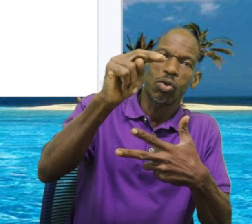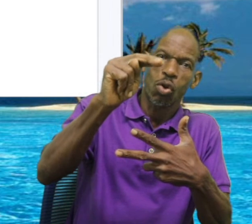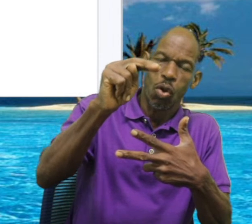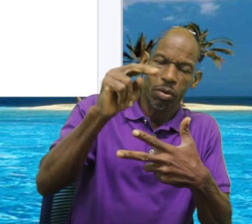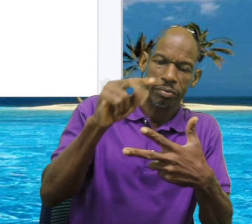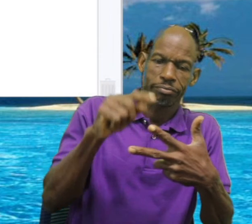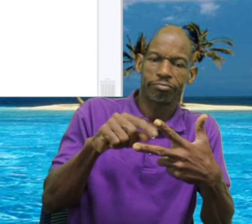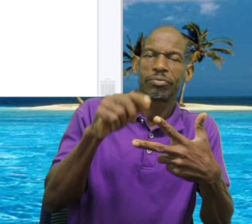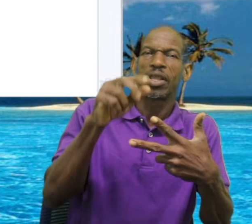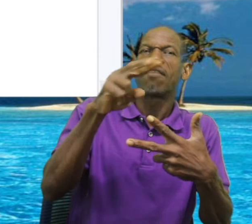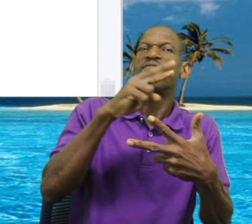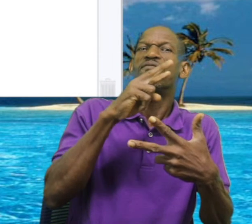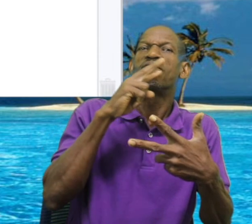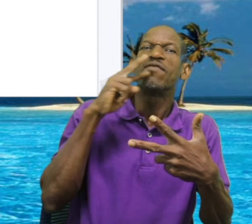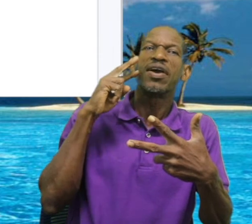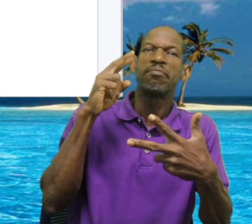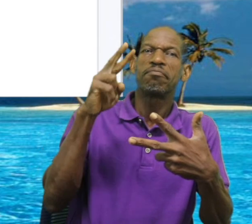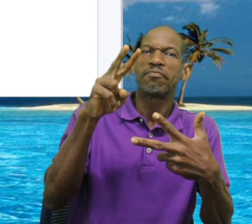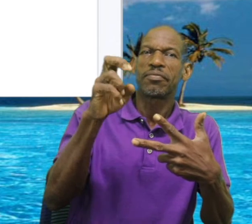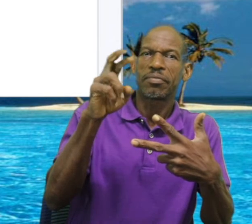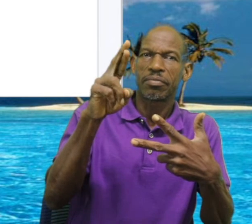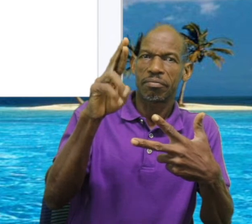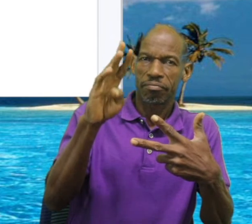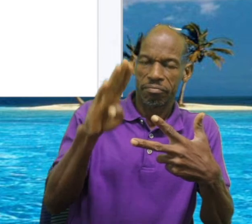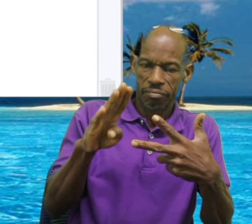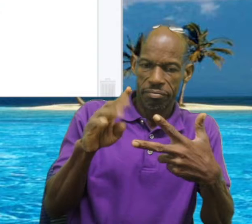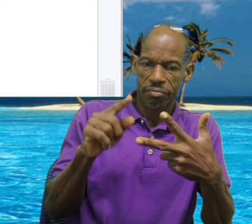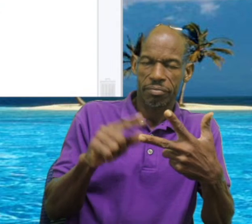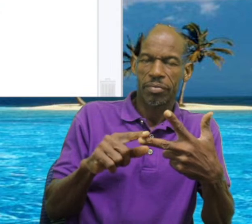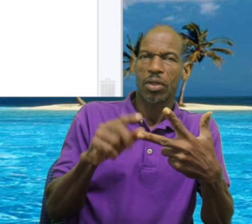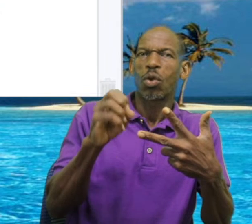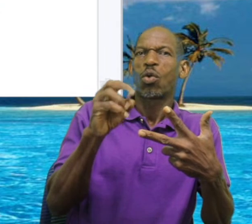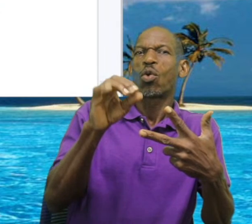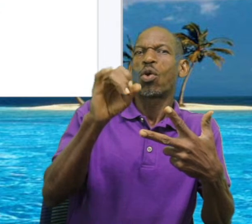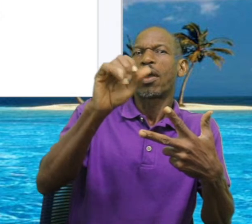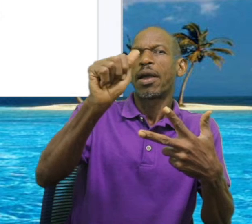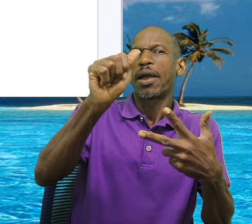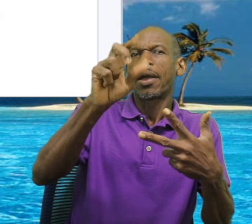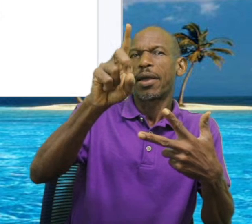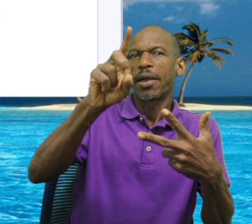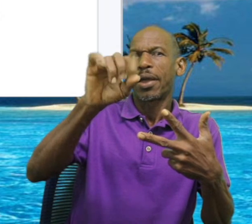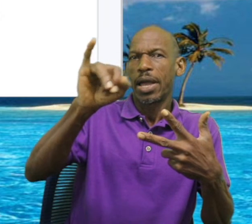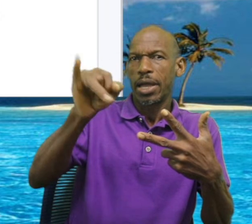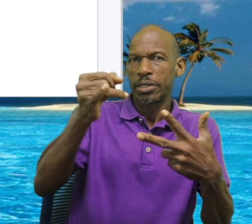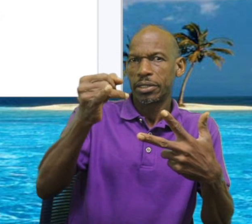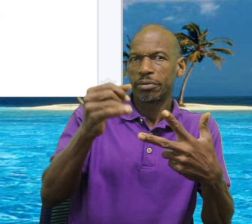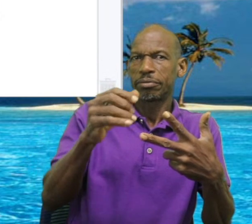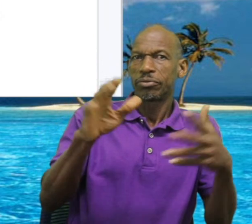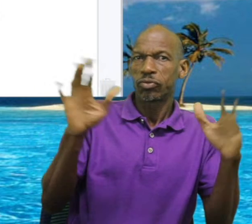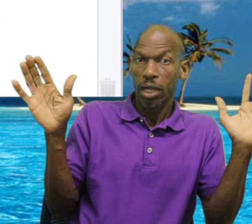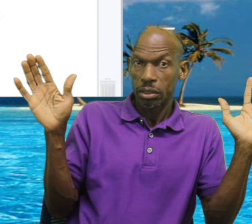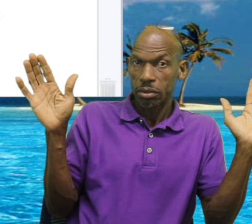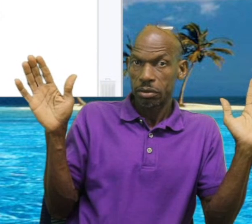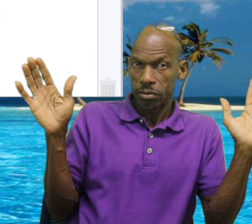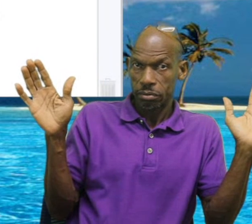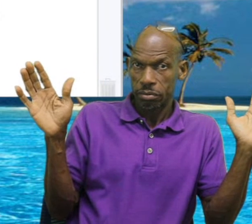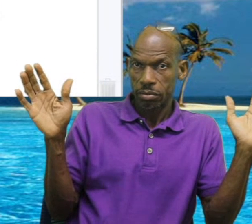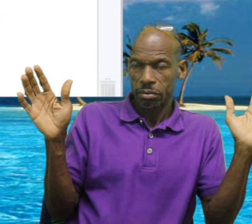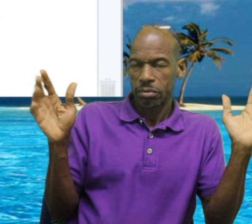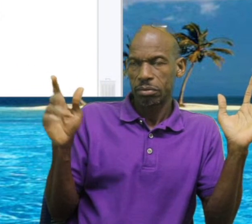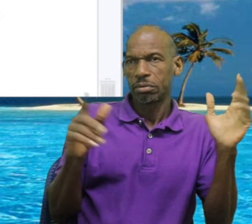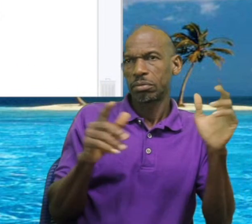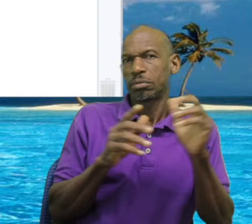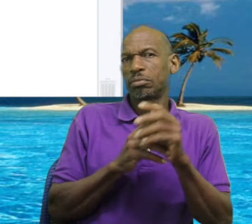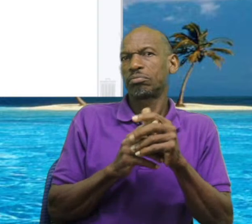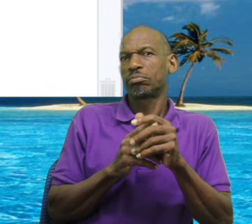To put and between it. You can't throw the and anywhere. So you use it when you're signing, but you